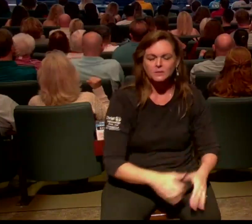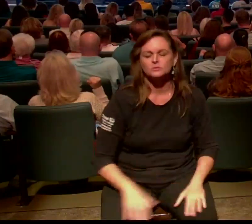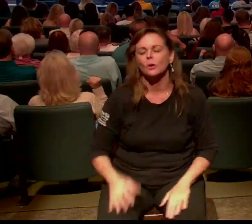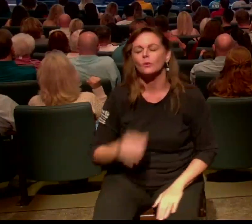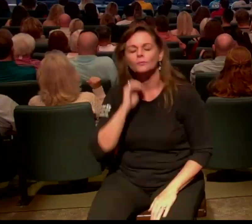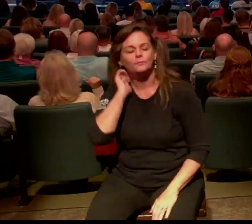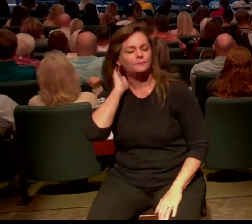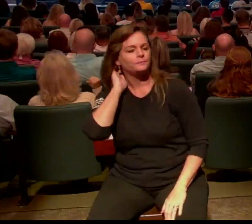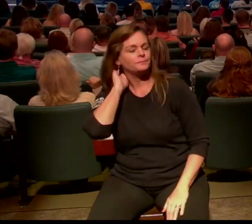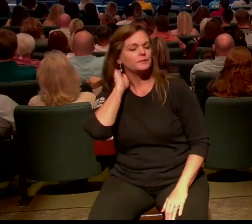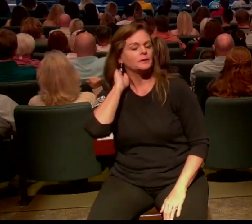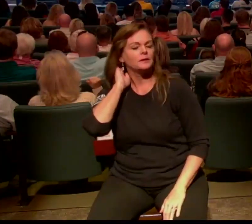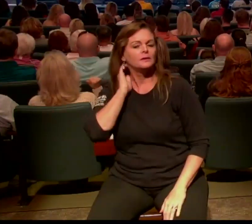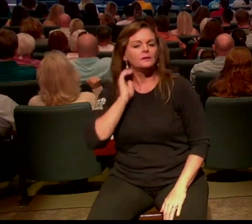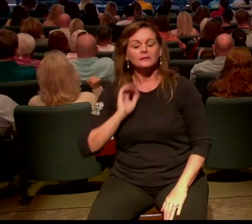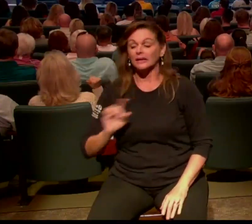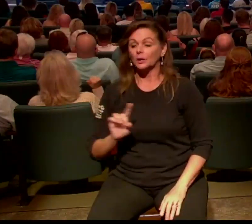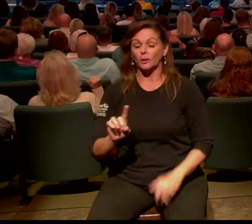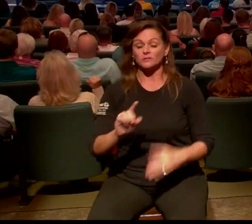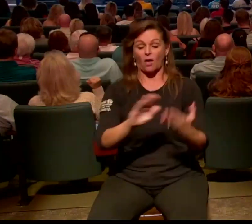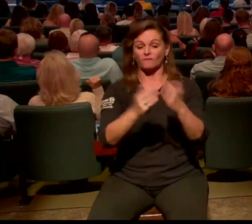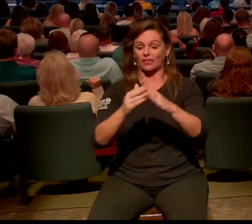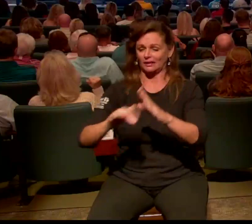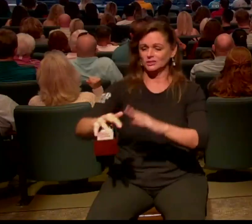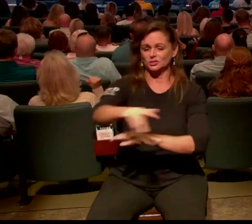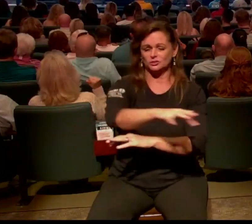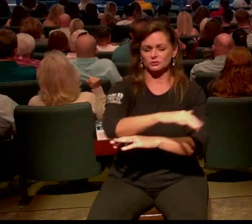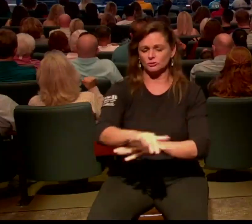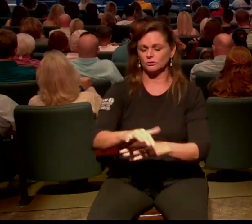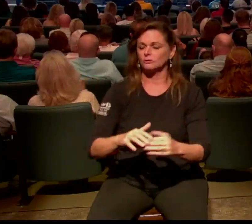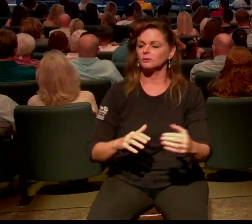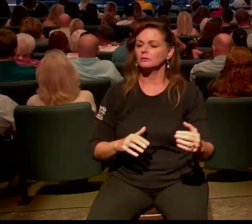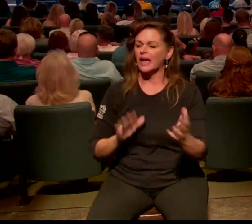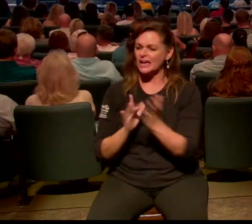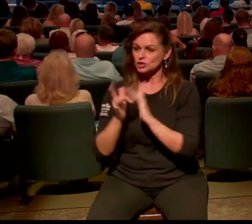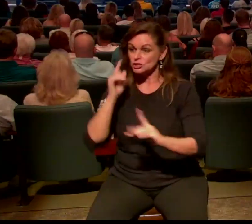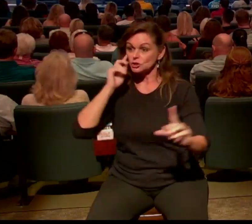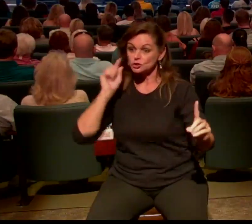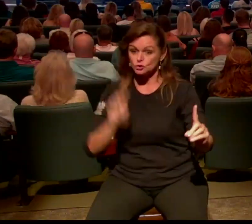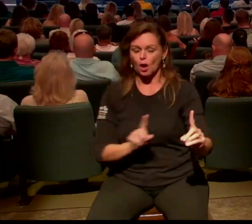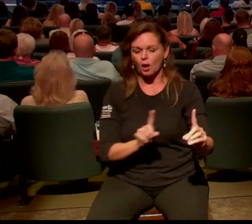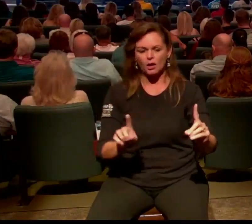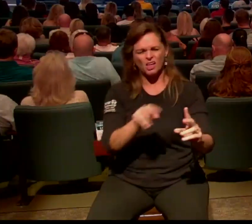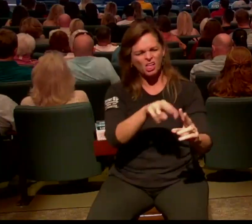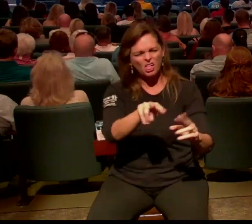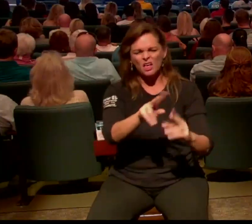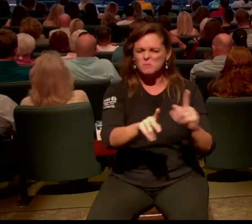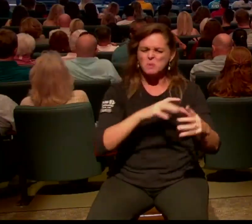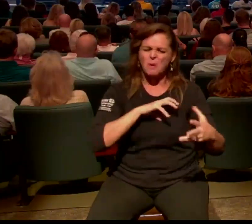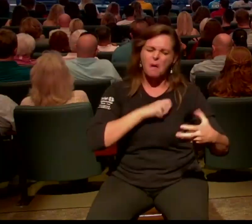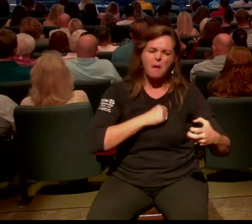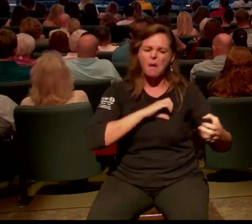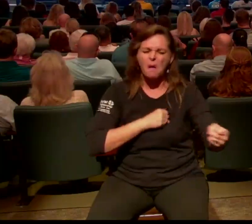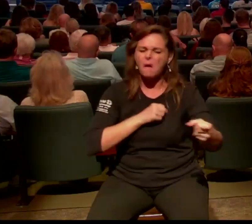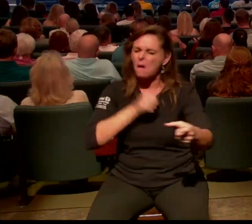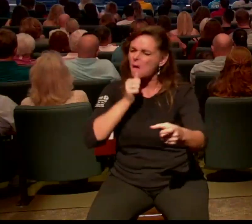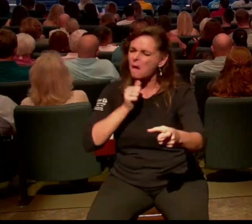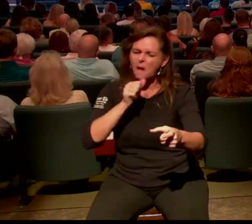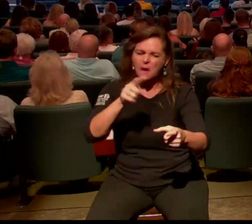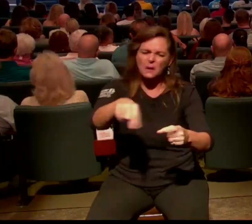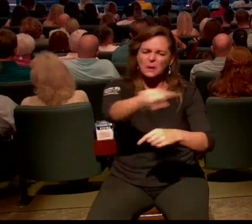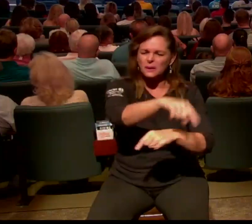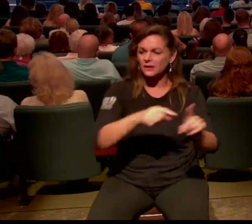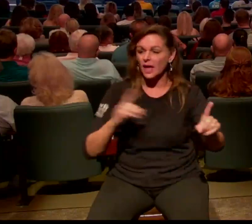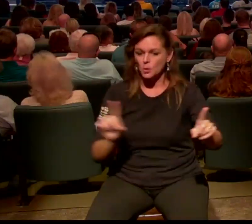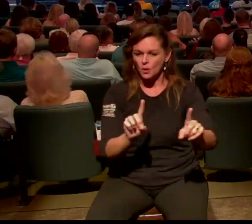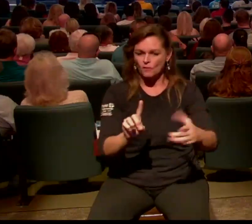that were hurting, and then he reached out and he started ministering to them. And one of the things we have to understand is that if we're going to serve people and